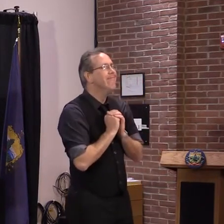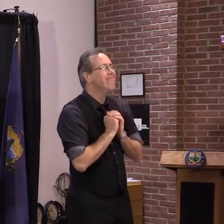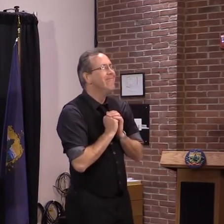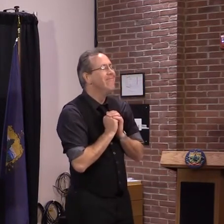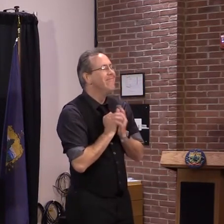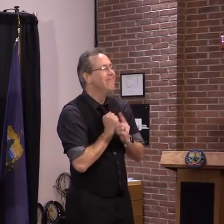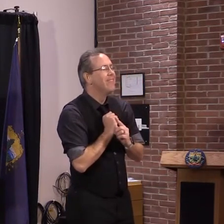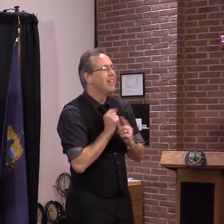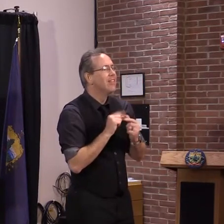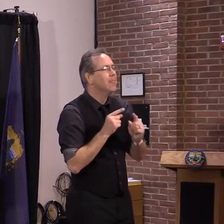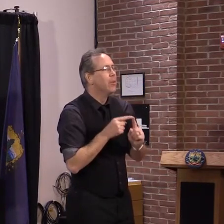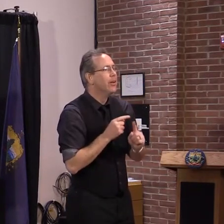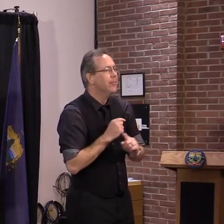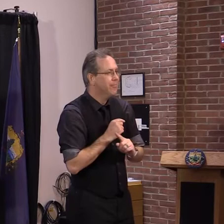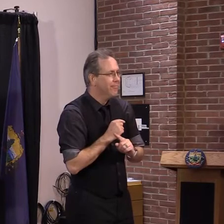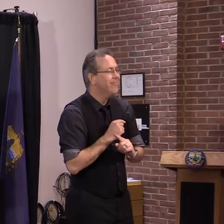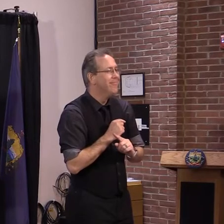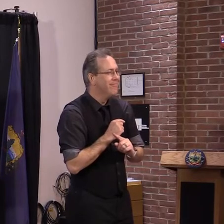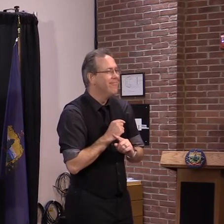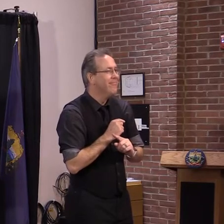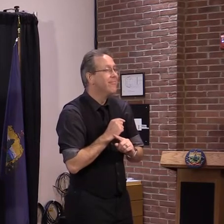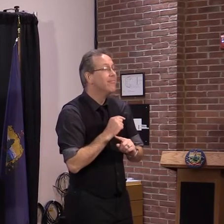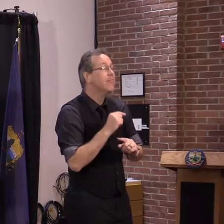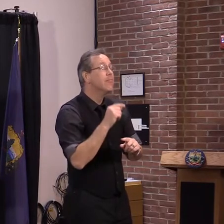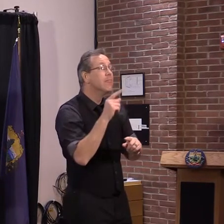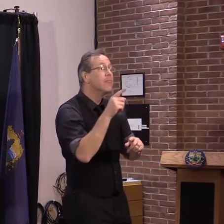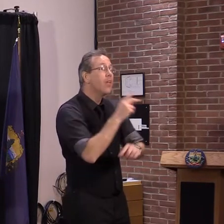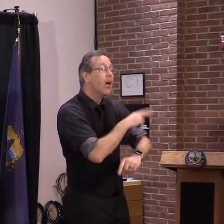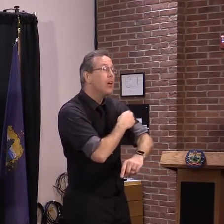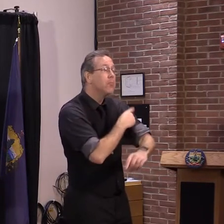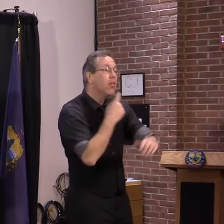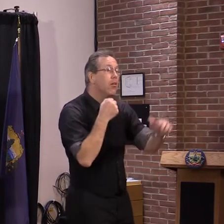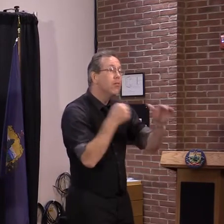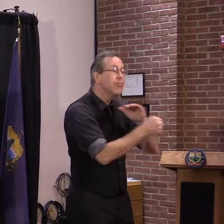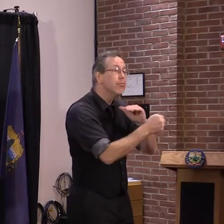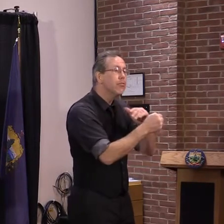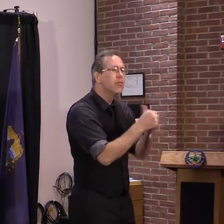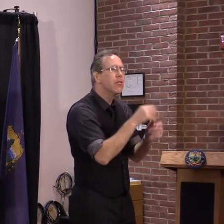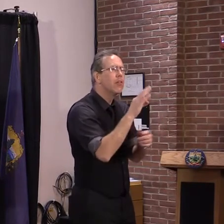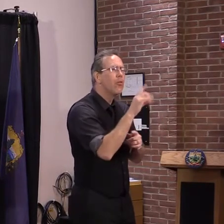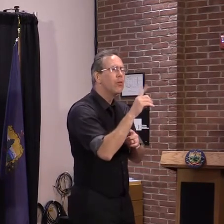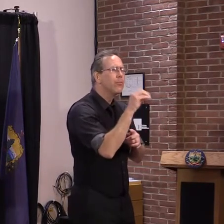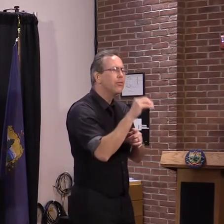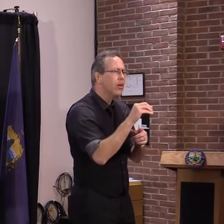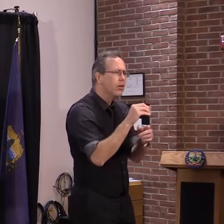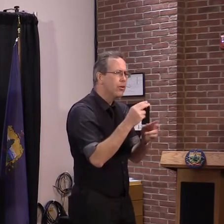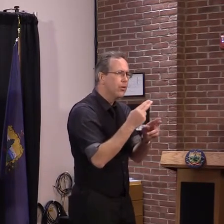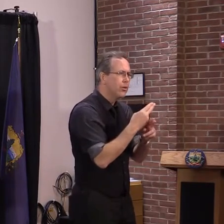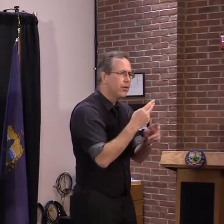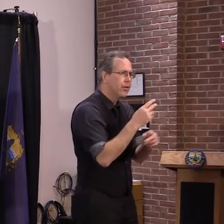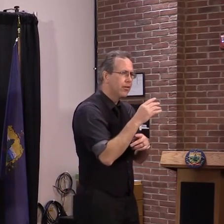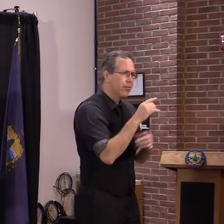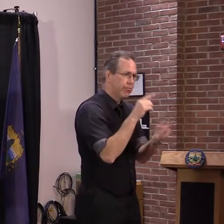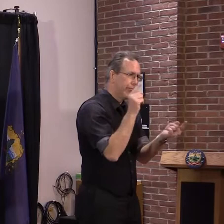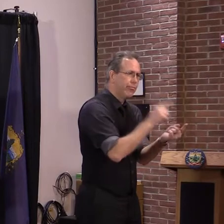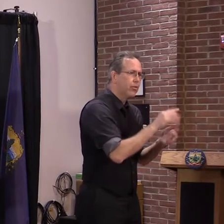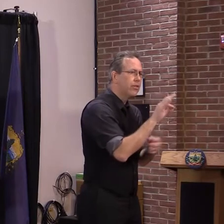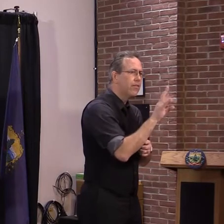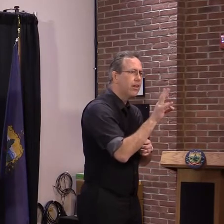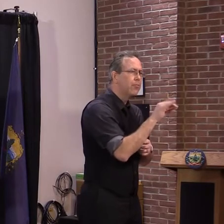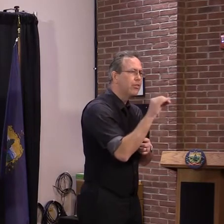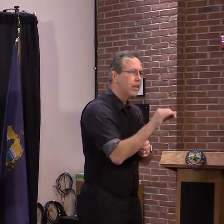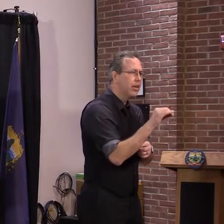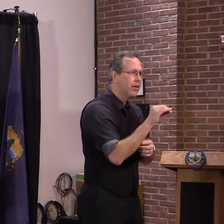the efficacy dropped from 91% to 78%. That's still pretty